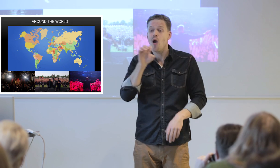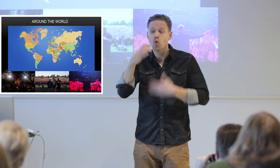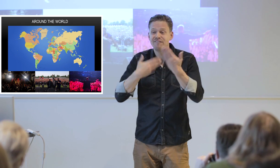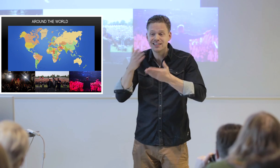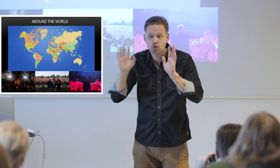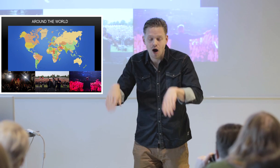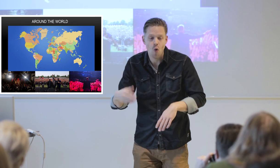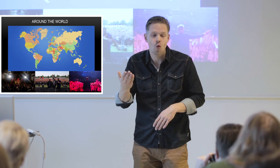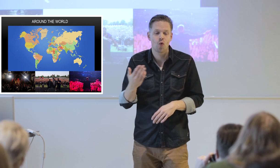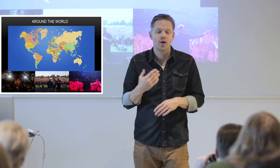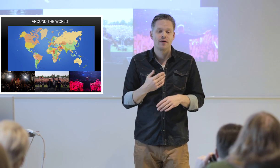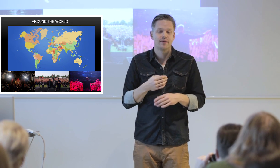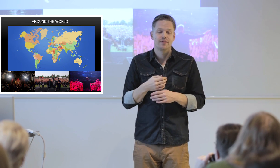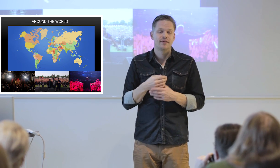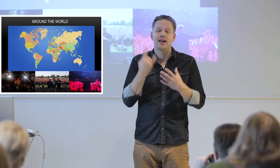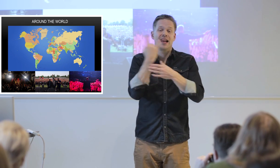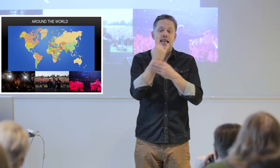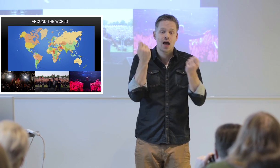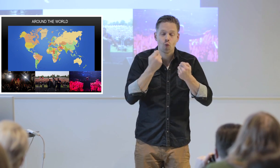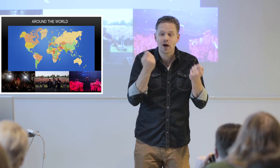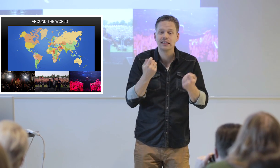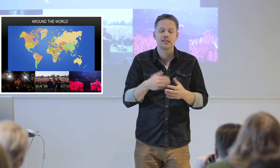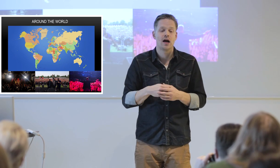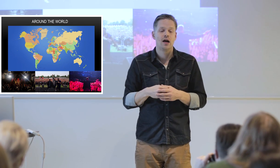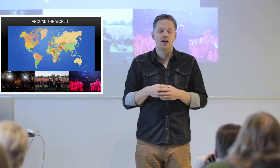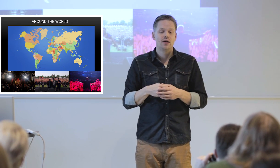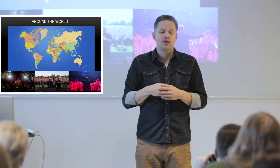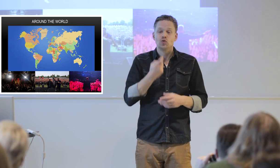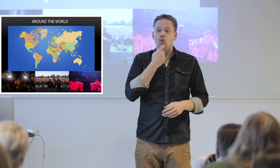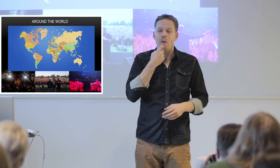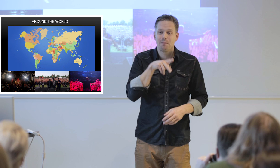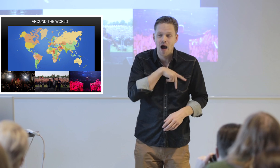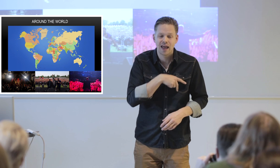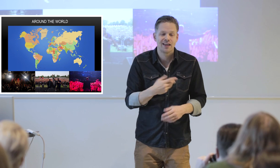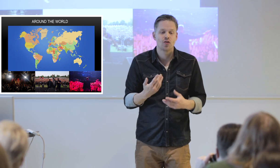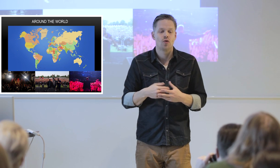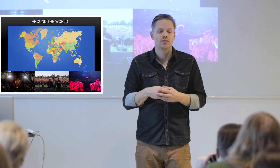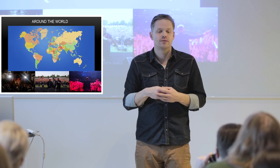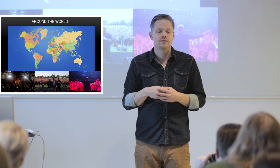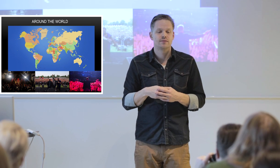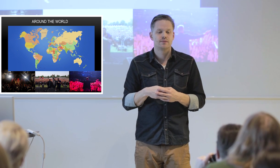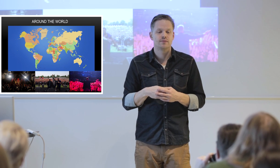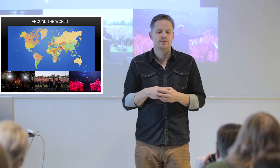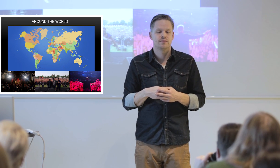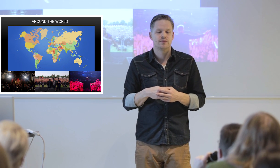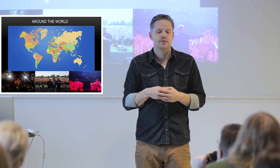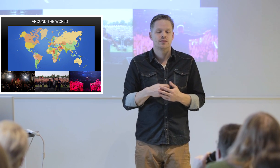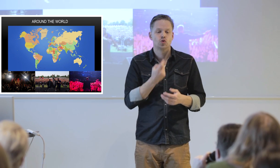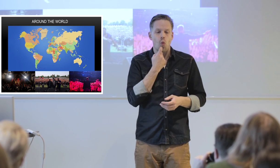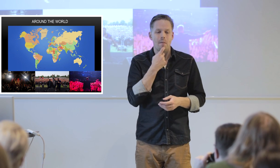And I've been to the Eurovision Song Contest. I've been to the President's Independence Day Gala. I've had some